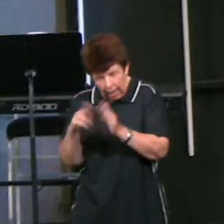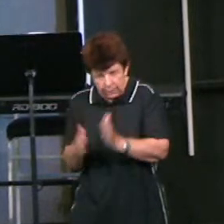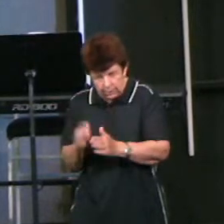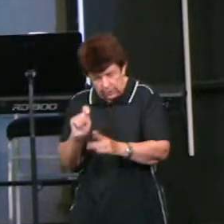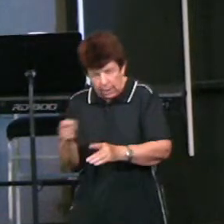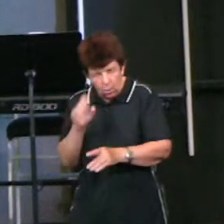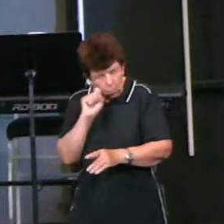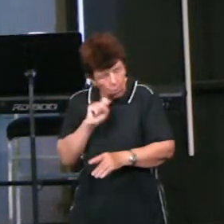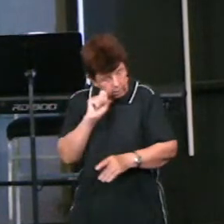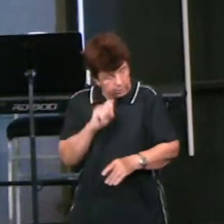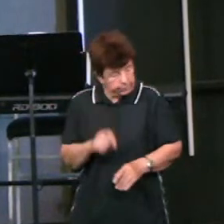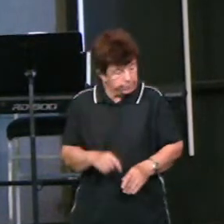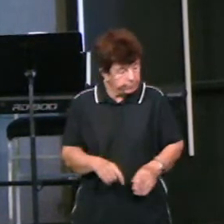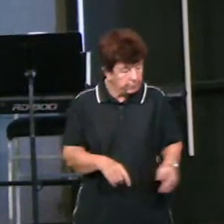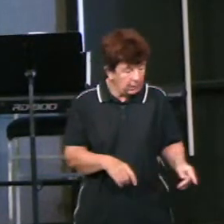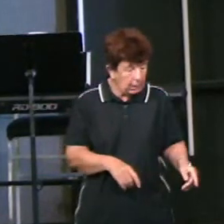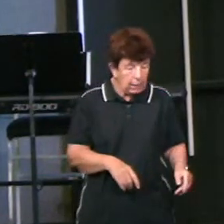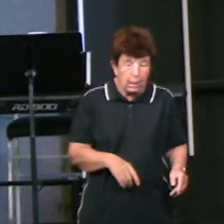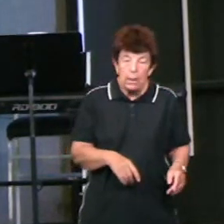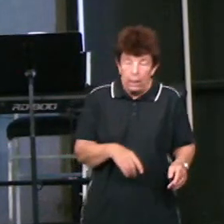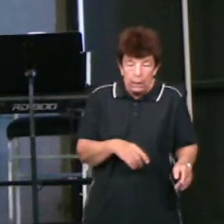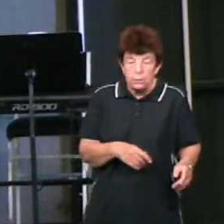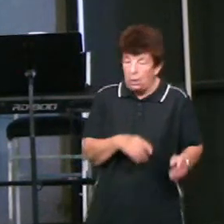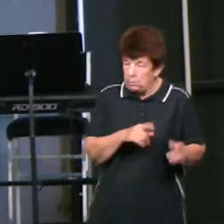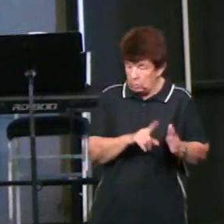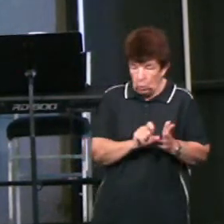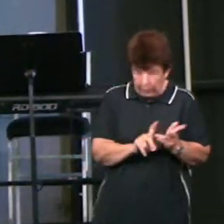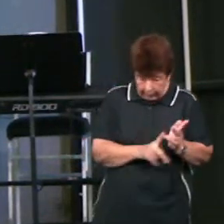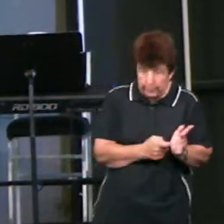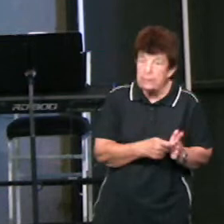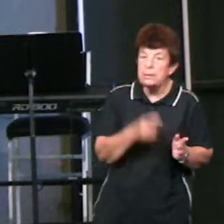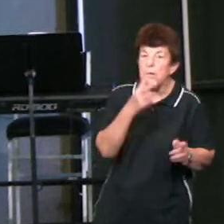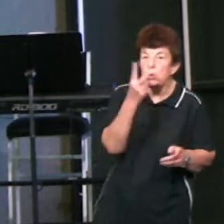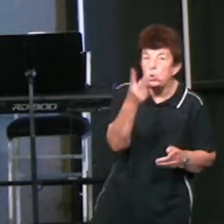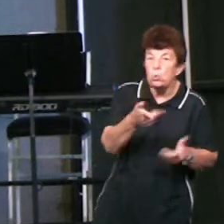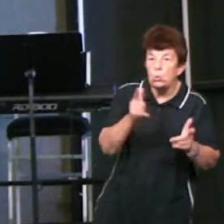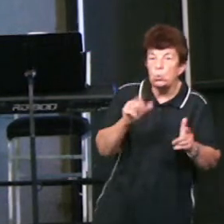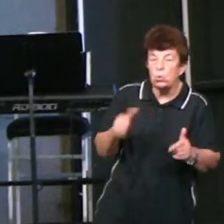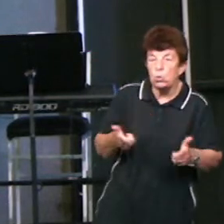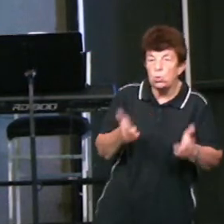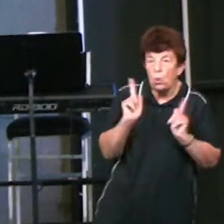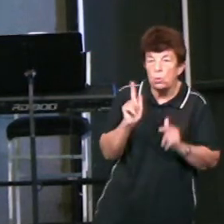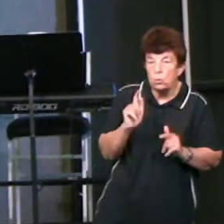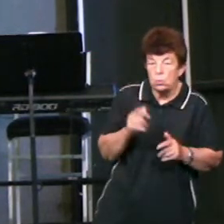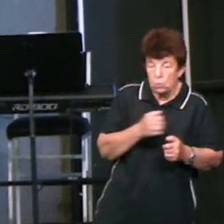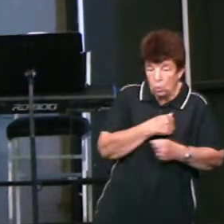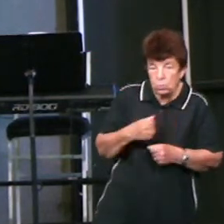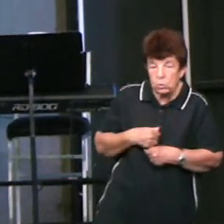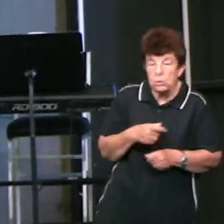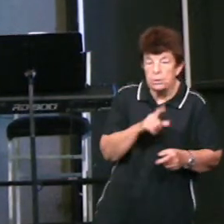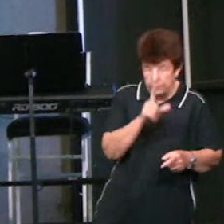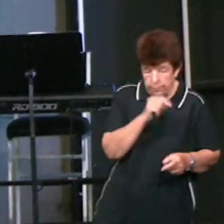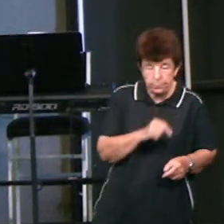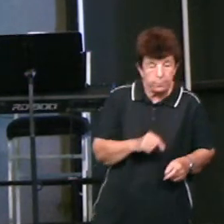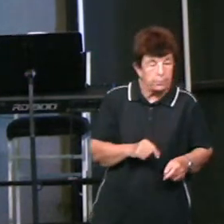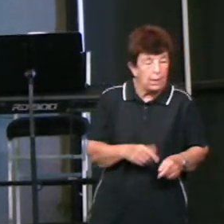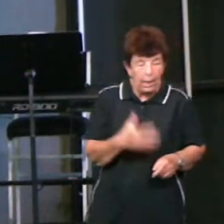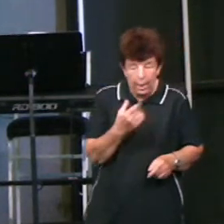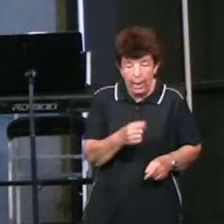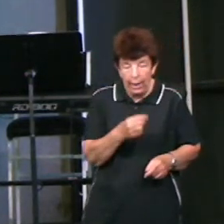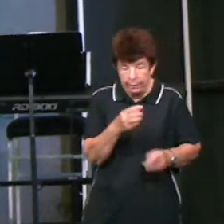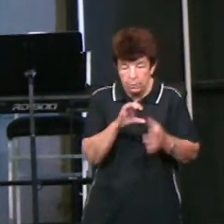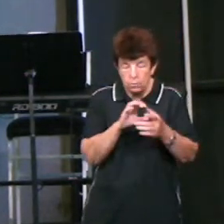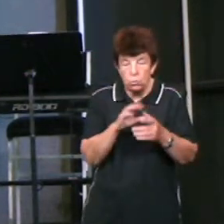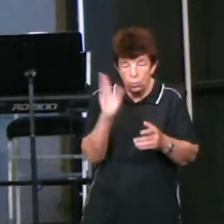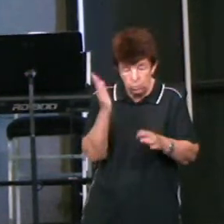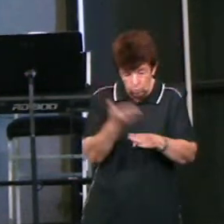When the angel who spoke to him had departed, he called two of his servants and a devout soldier from among those who attended him. And having